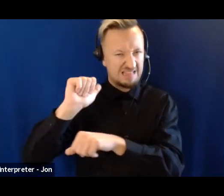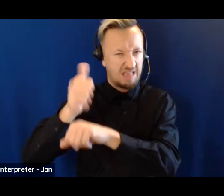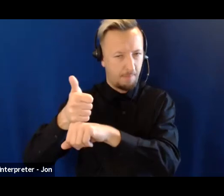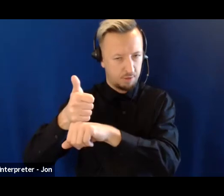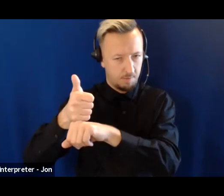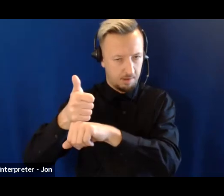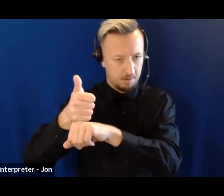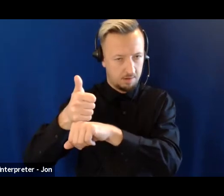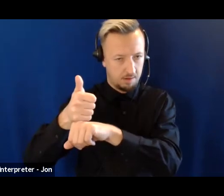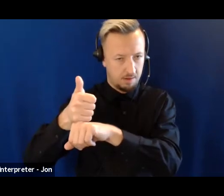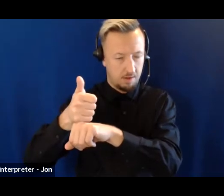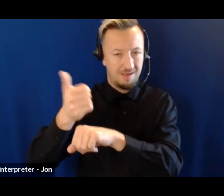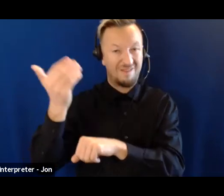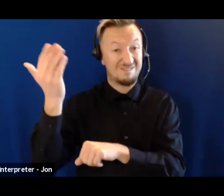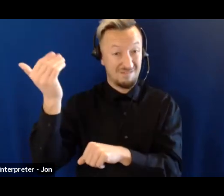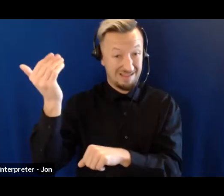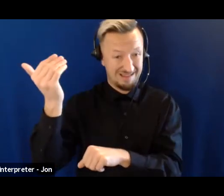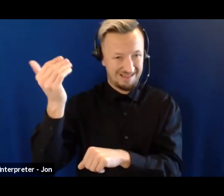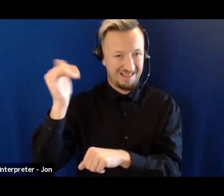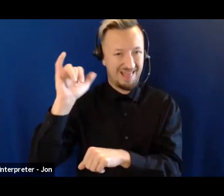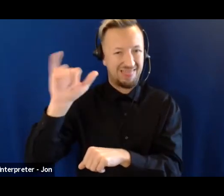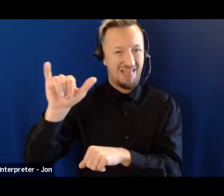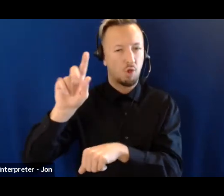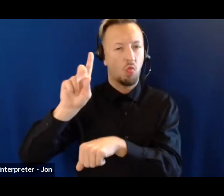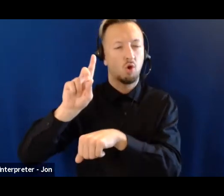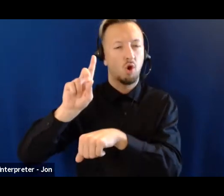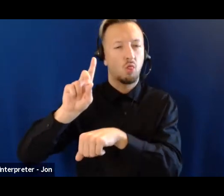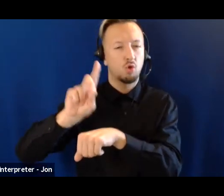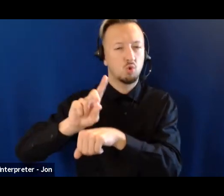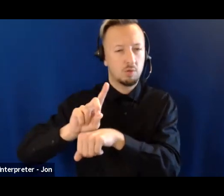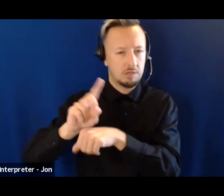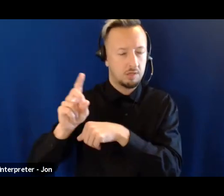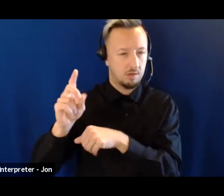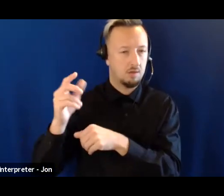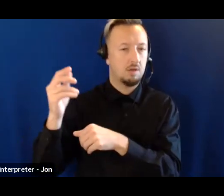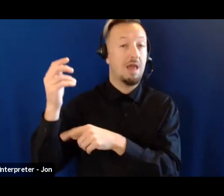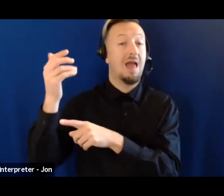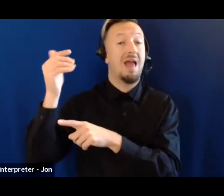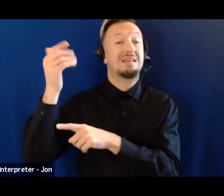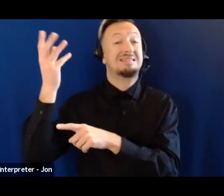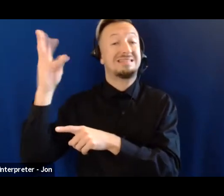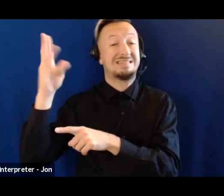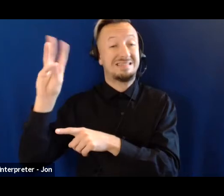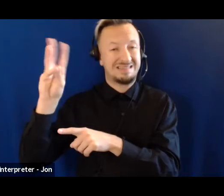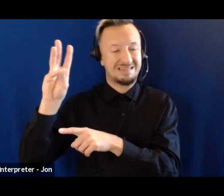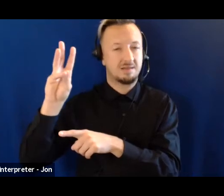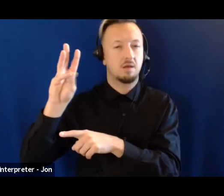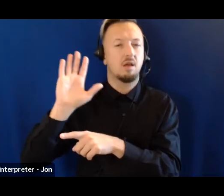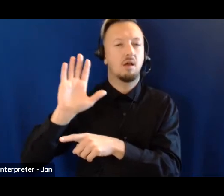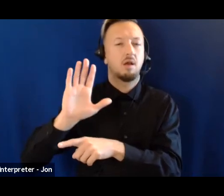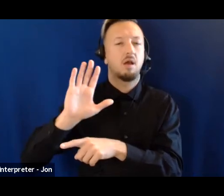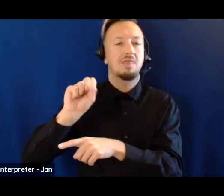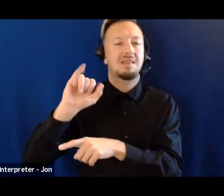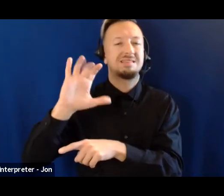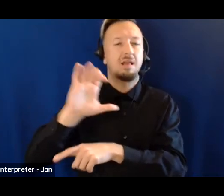silk, 15, which is the duties of the silk, and 16, which are the authorities of the silk.